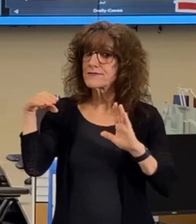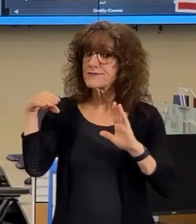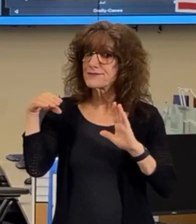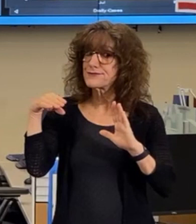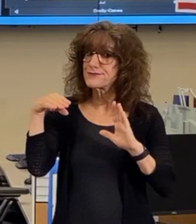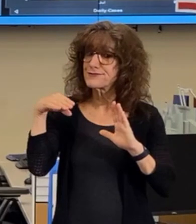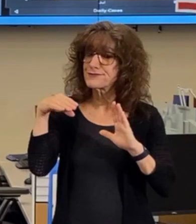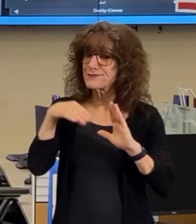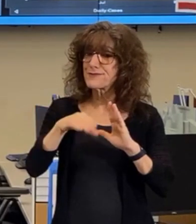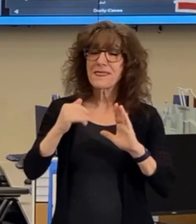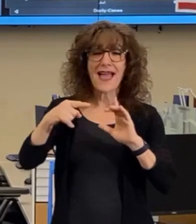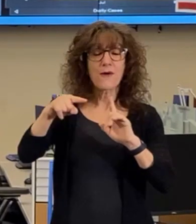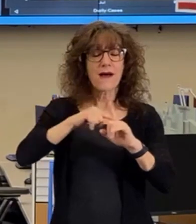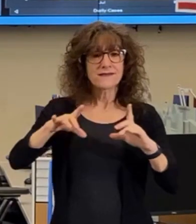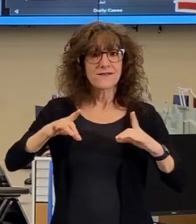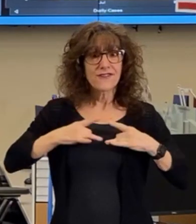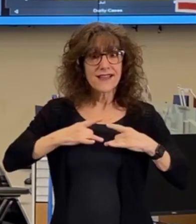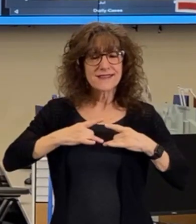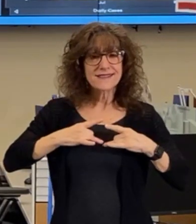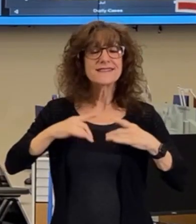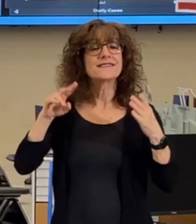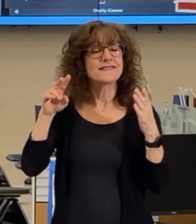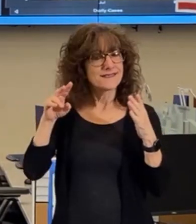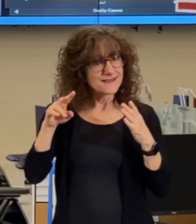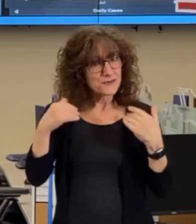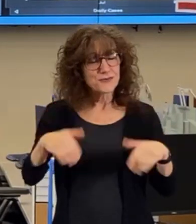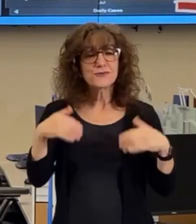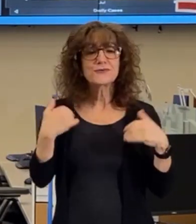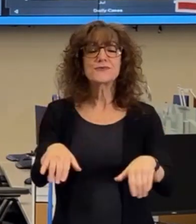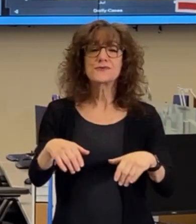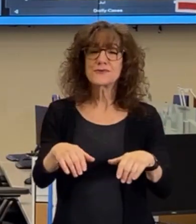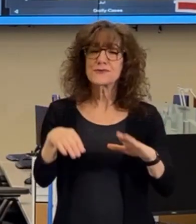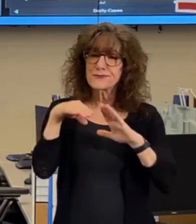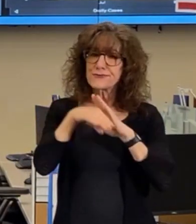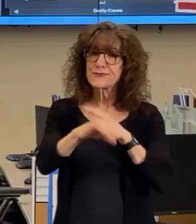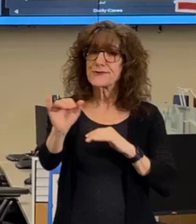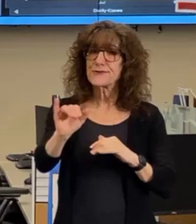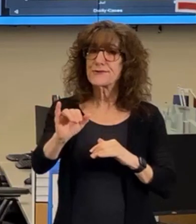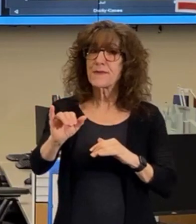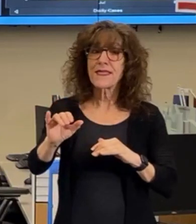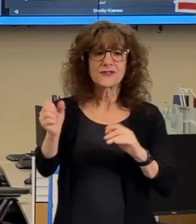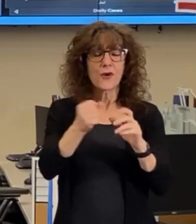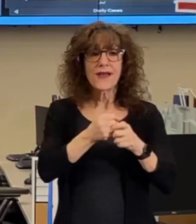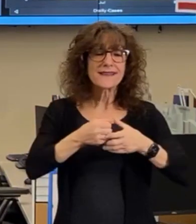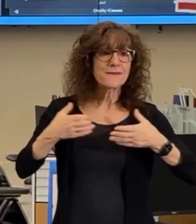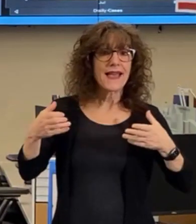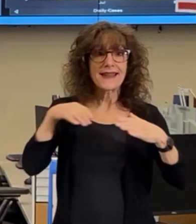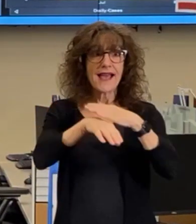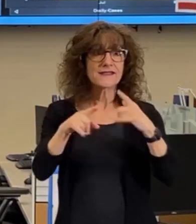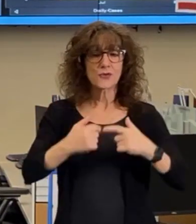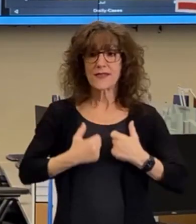right direction, and our positivity rates continue to be encouraging. So we continue to expand access to the